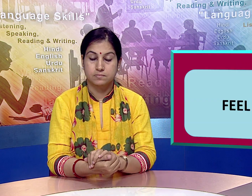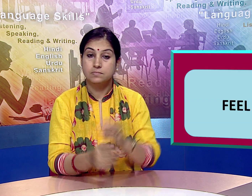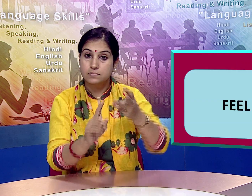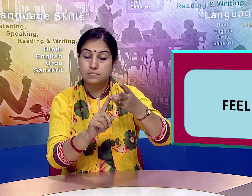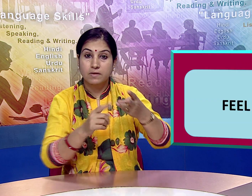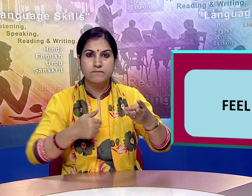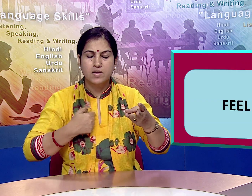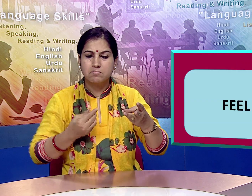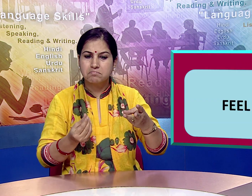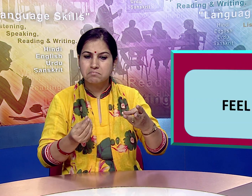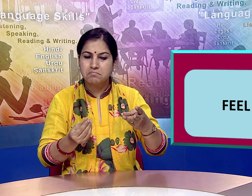Feel.